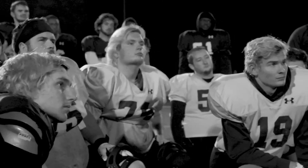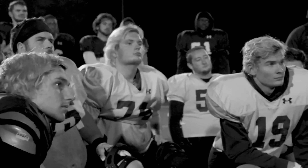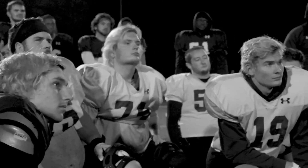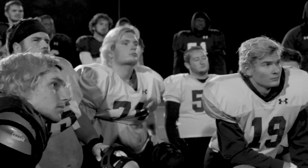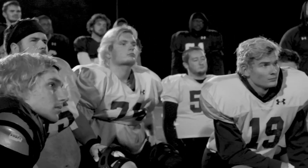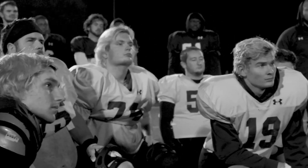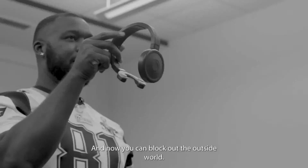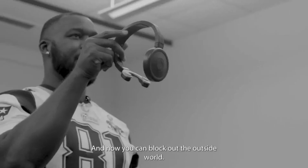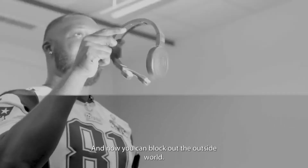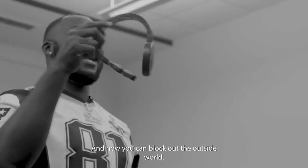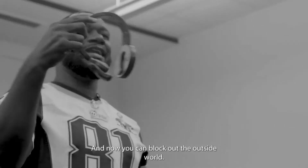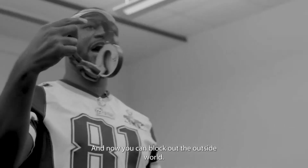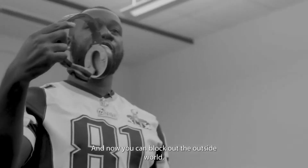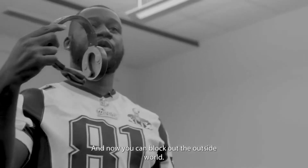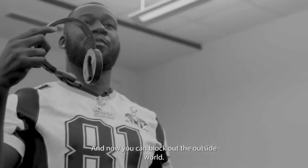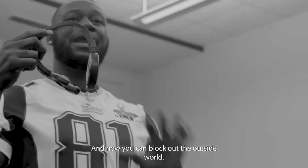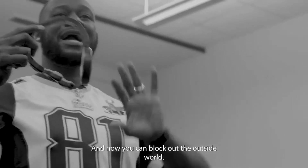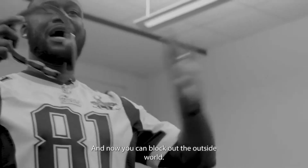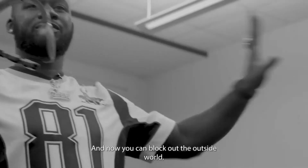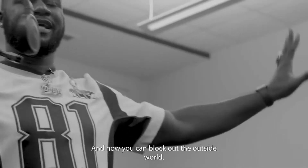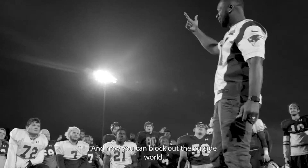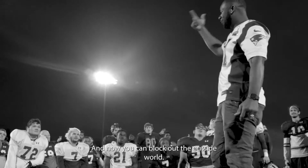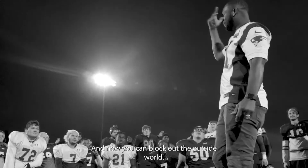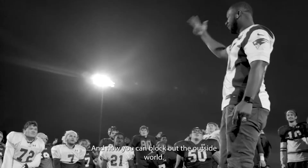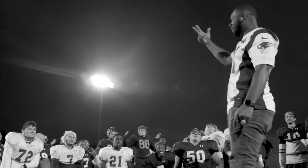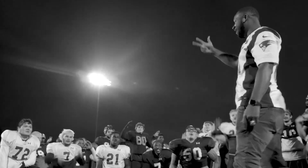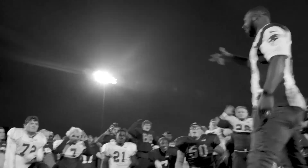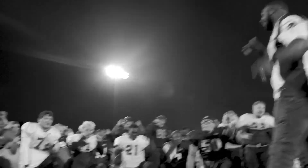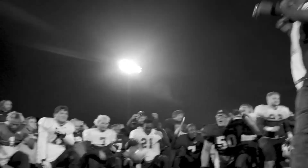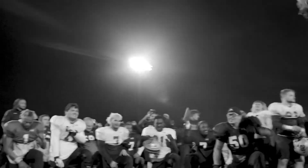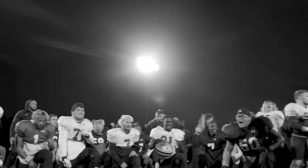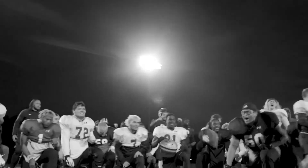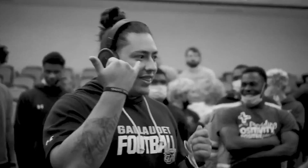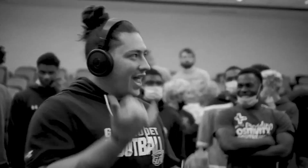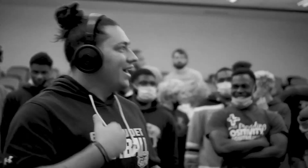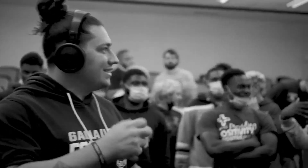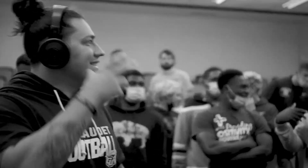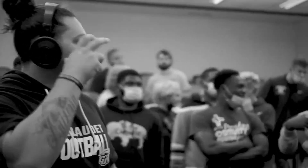headphone, and now you can block out the outside world.